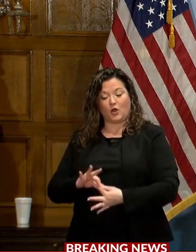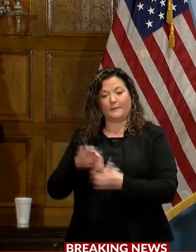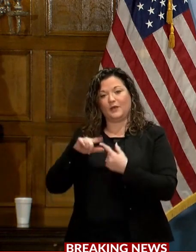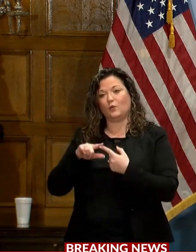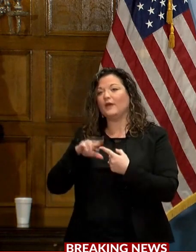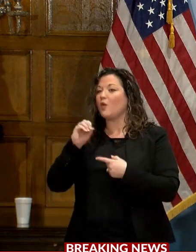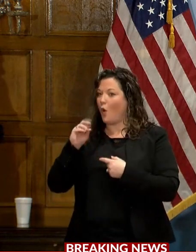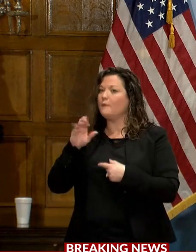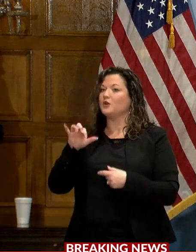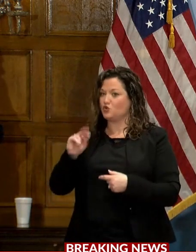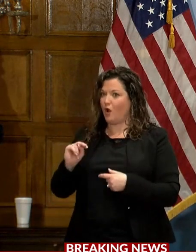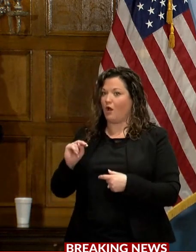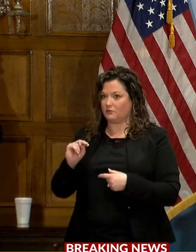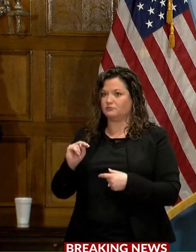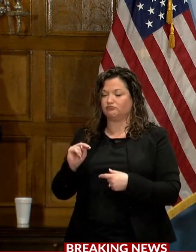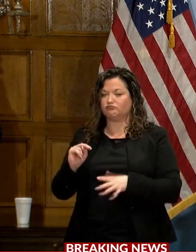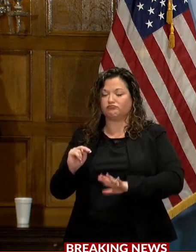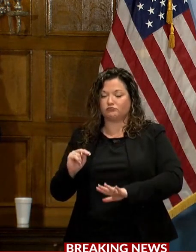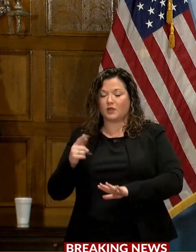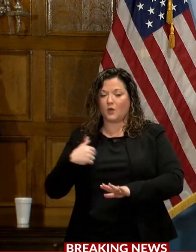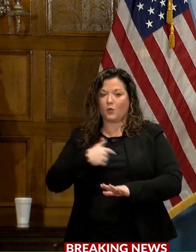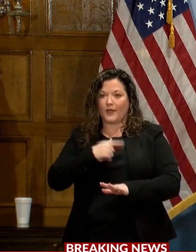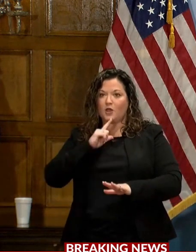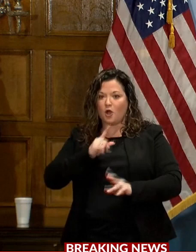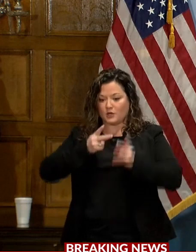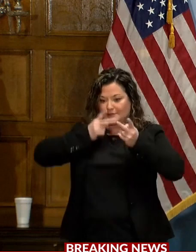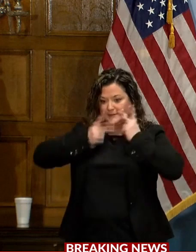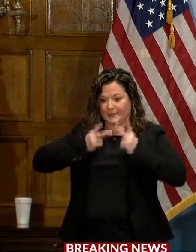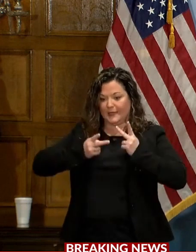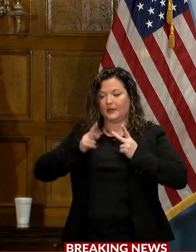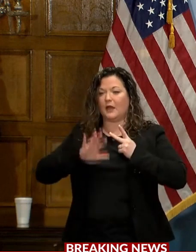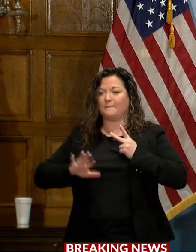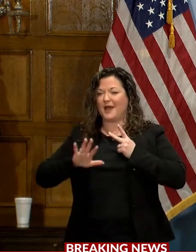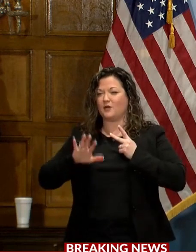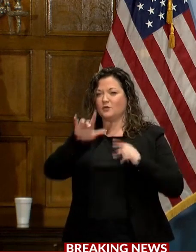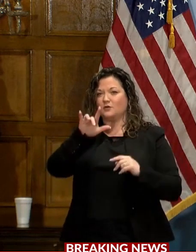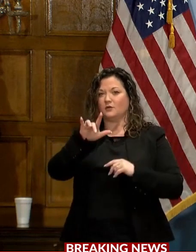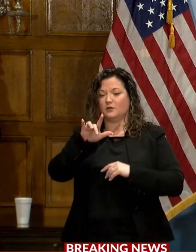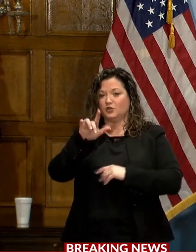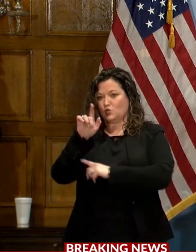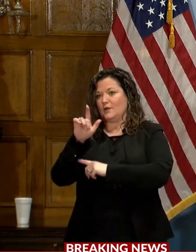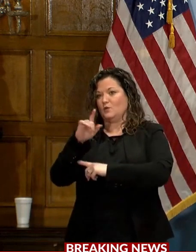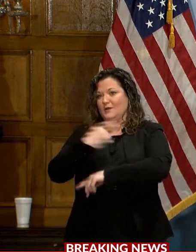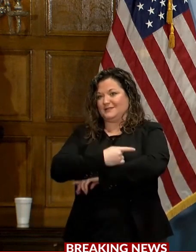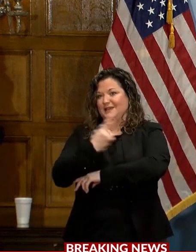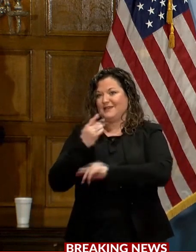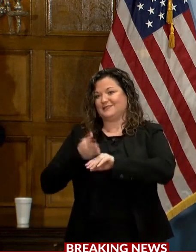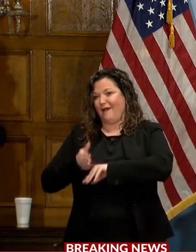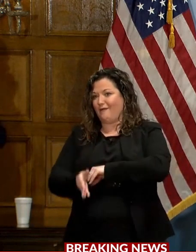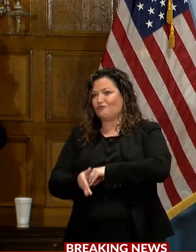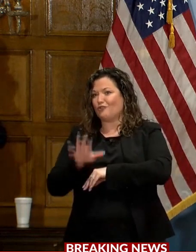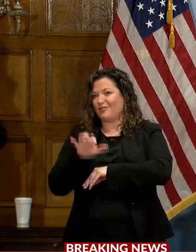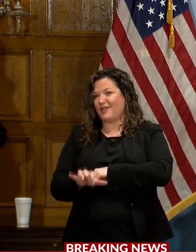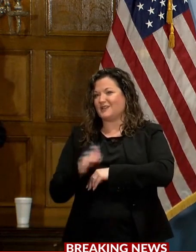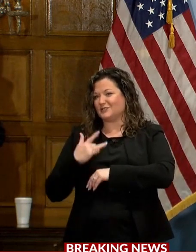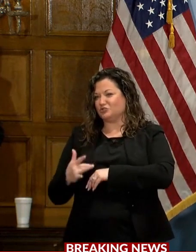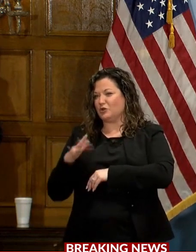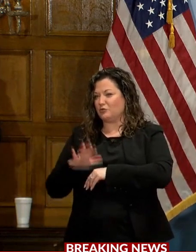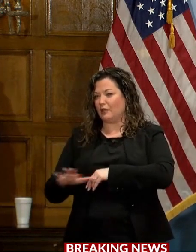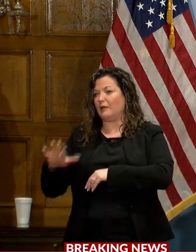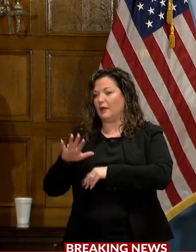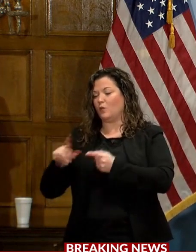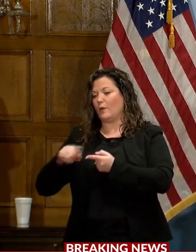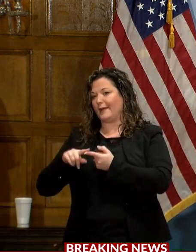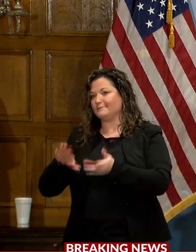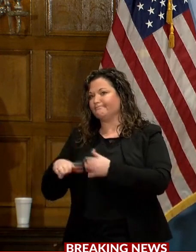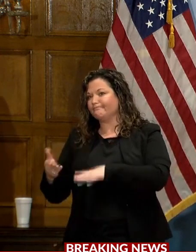They're being reported, and we're seeing these approximately 21 days after, right? Because that's when the deaths generally occur, 21 days